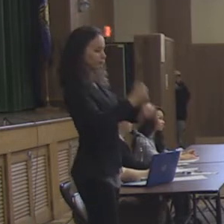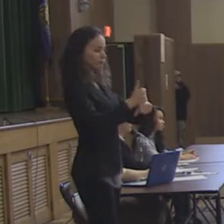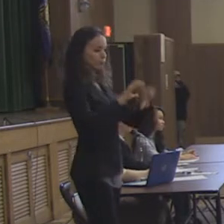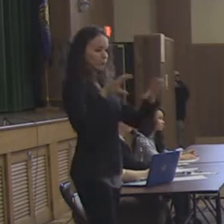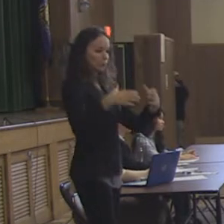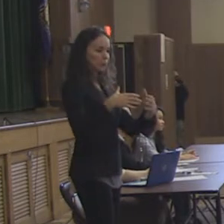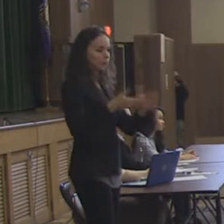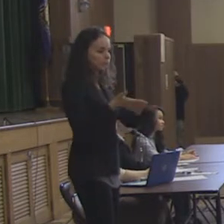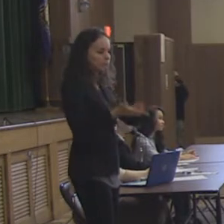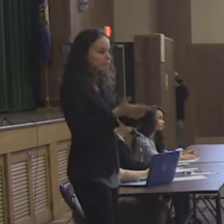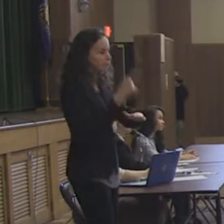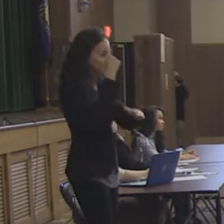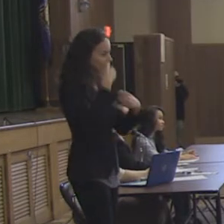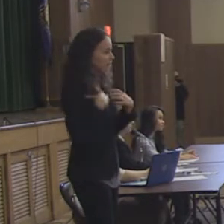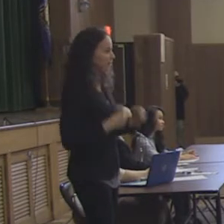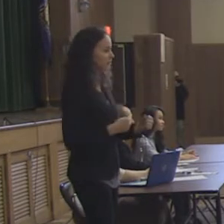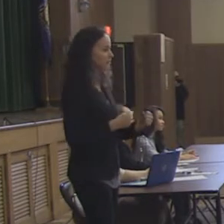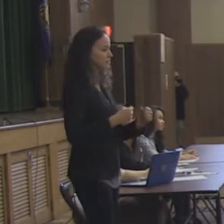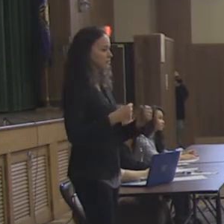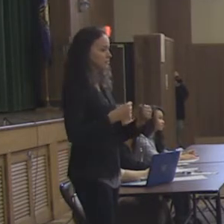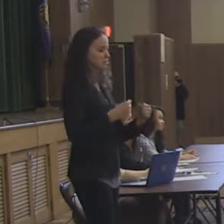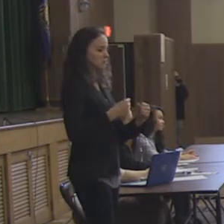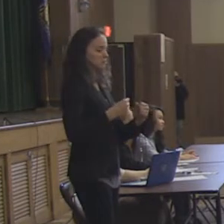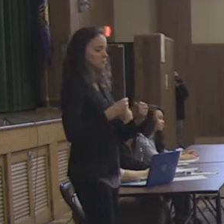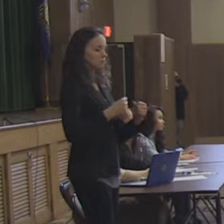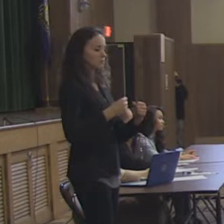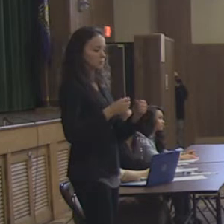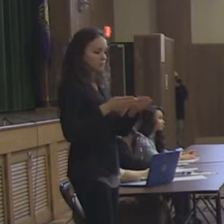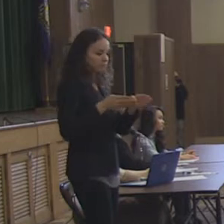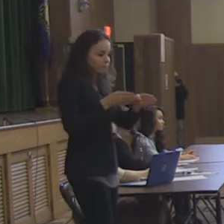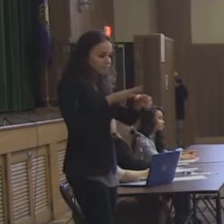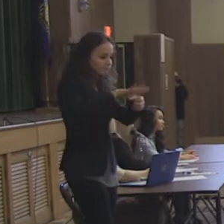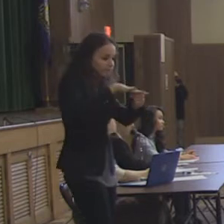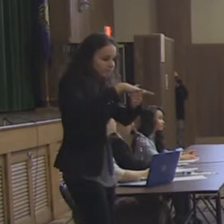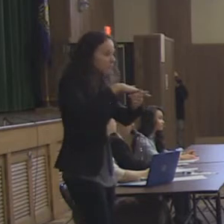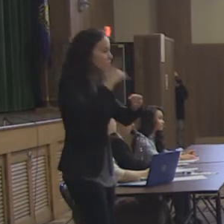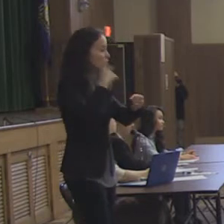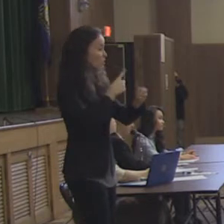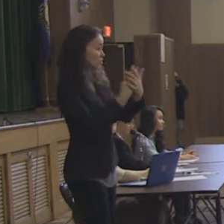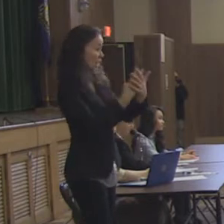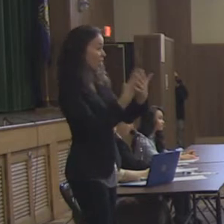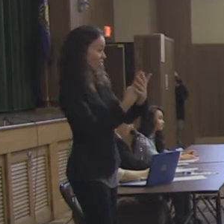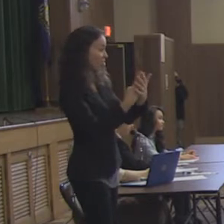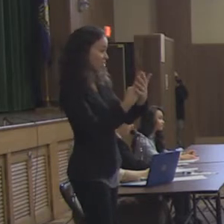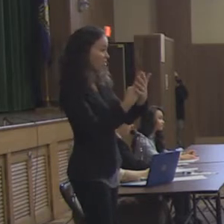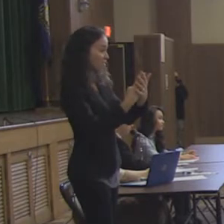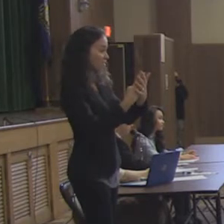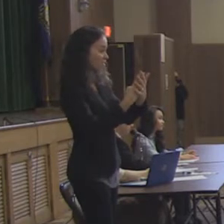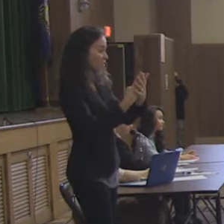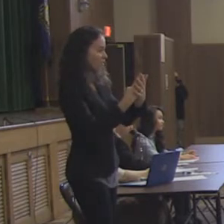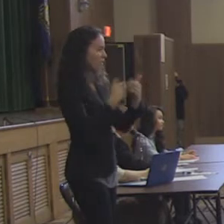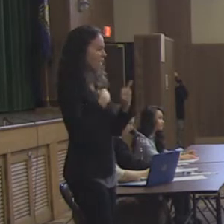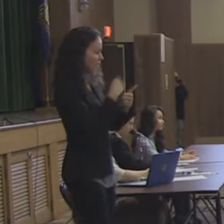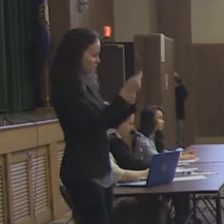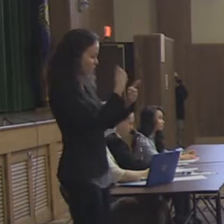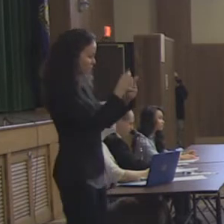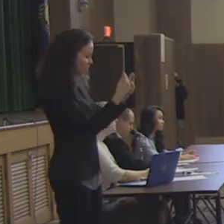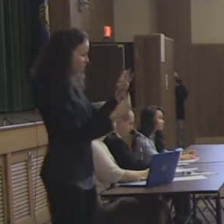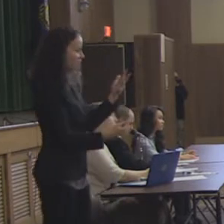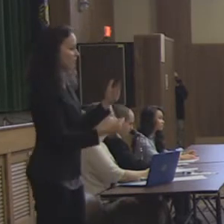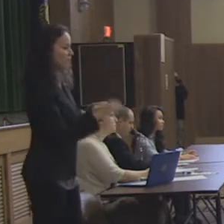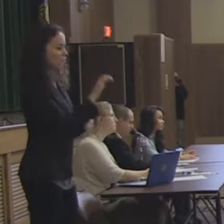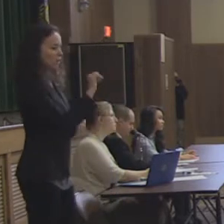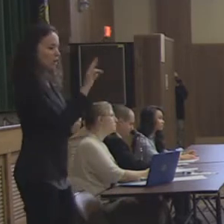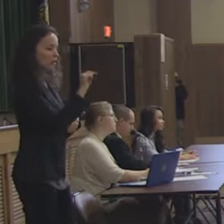the a mental health ward in the hospital, in the jail. And we have all kinds of stuff, CART